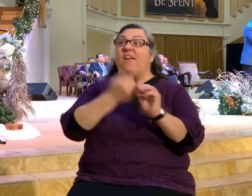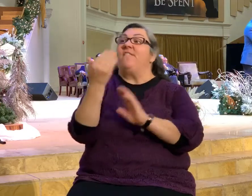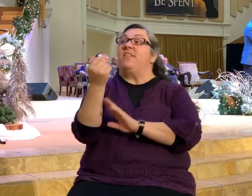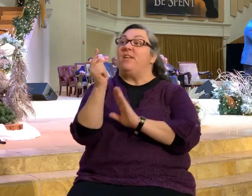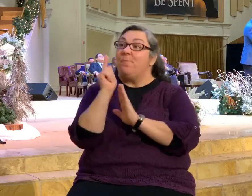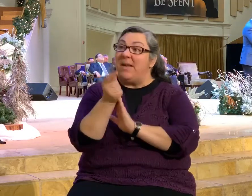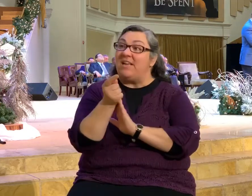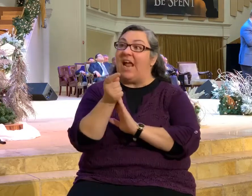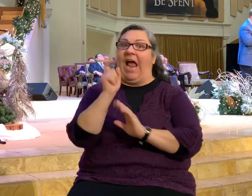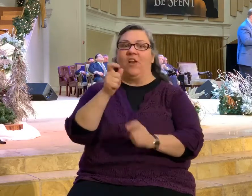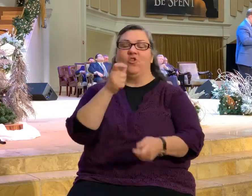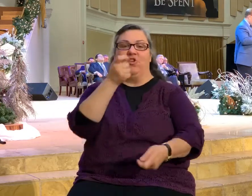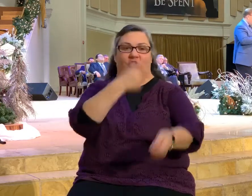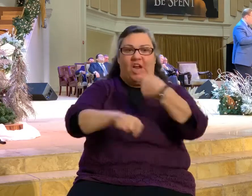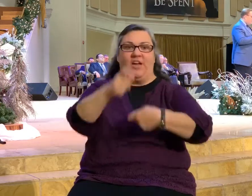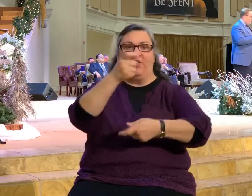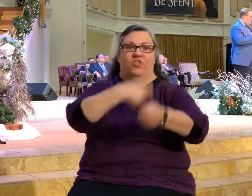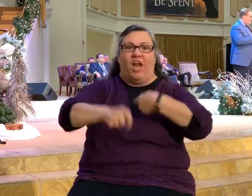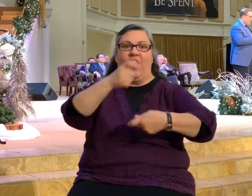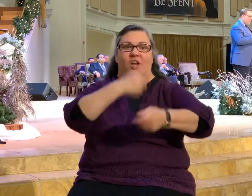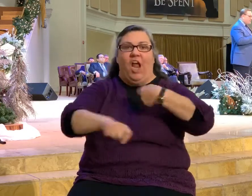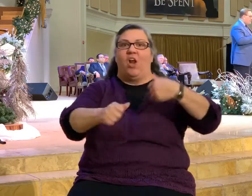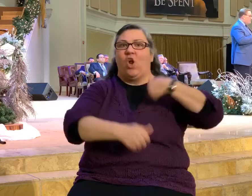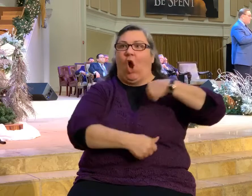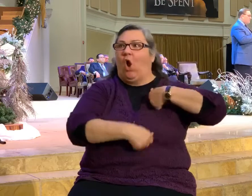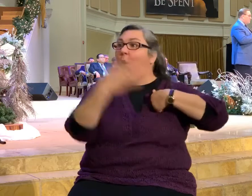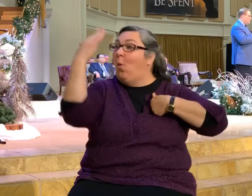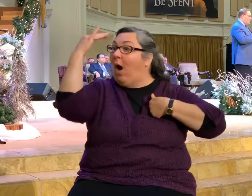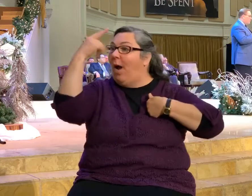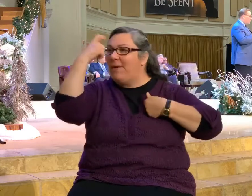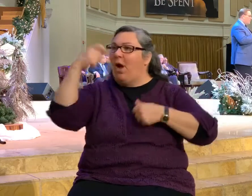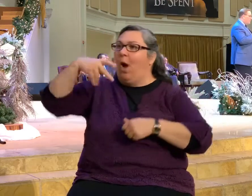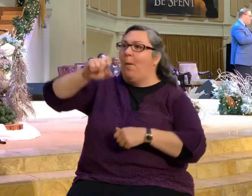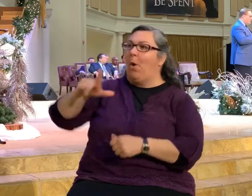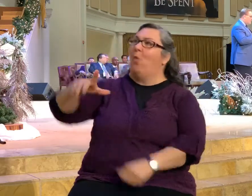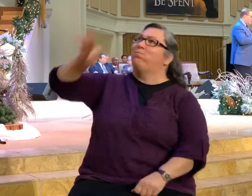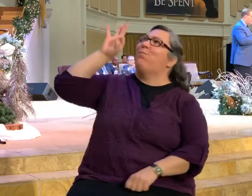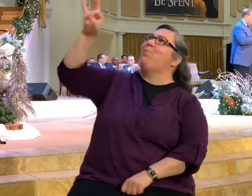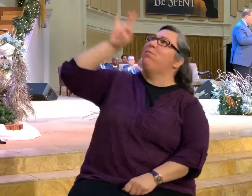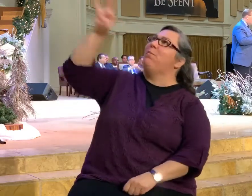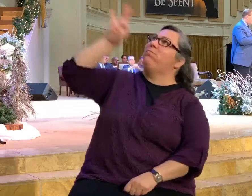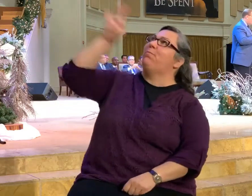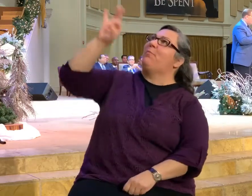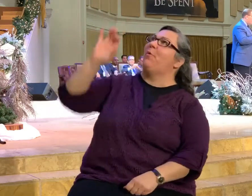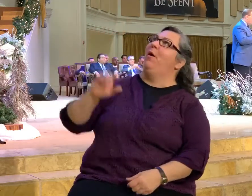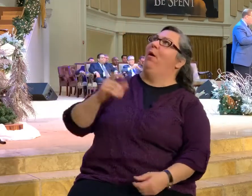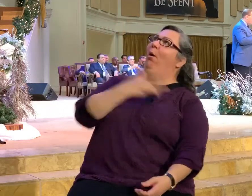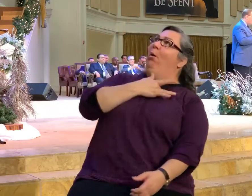get converted to his faith. Man, that's a soul-winning dude right there. Amen.